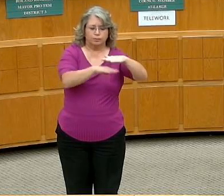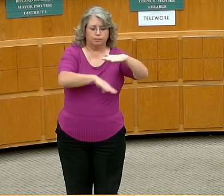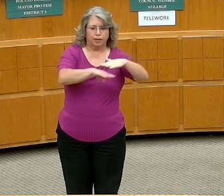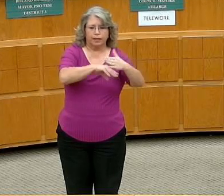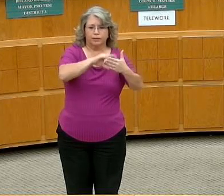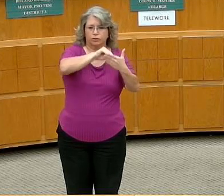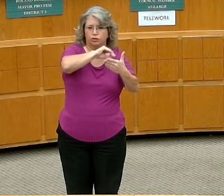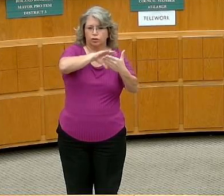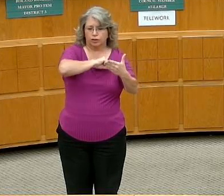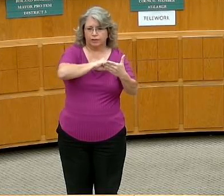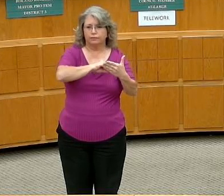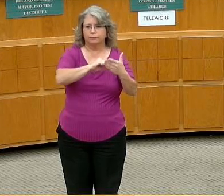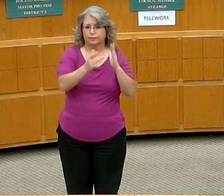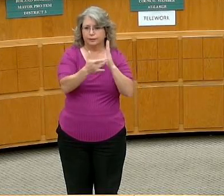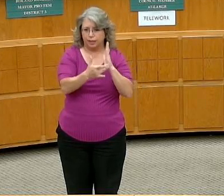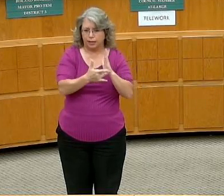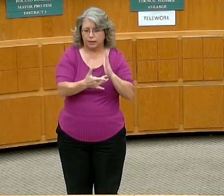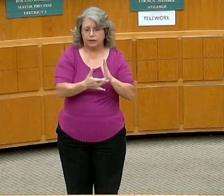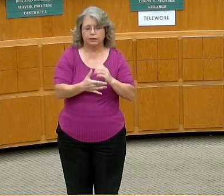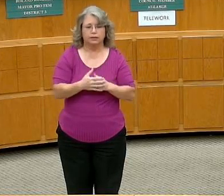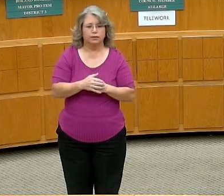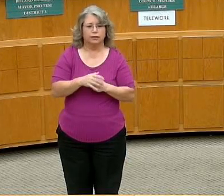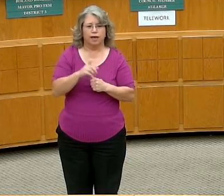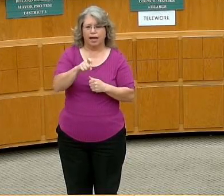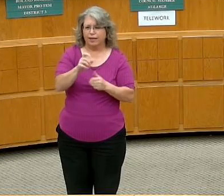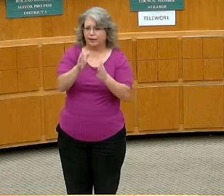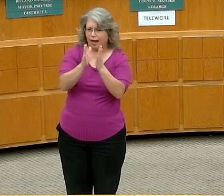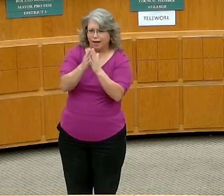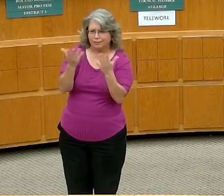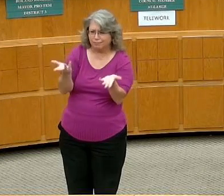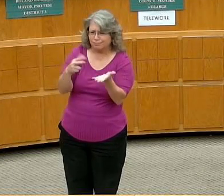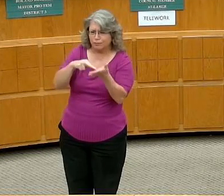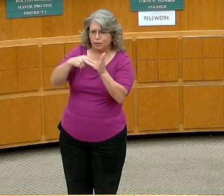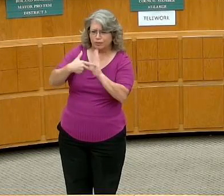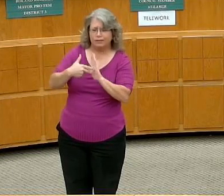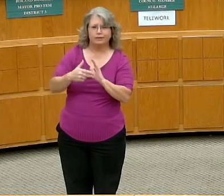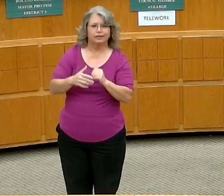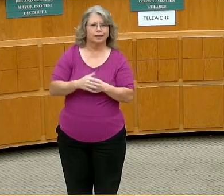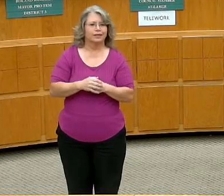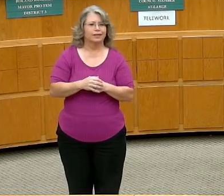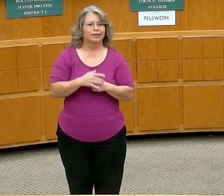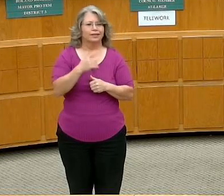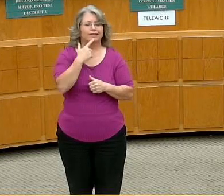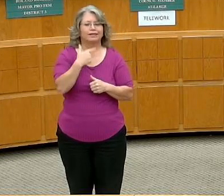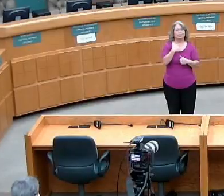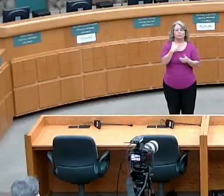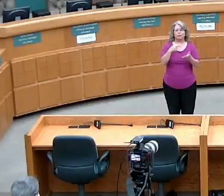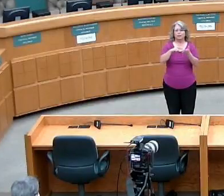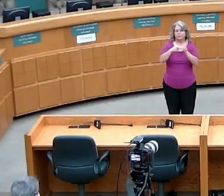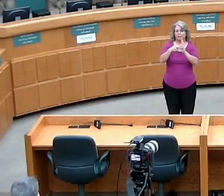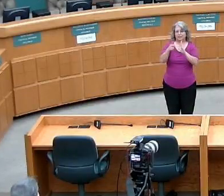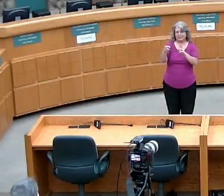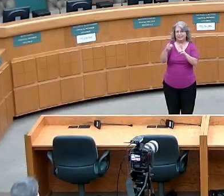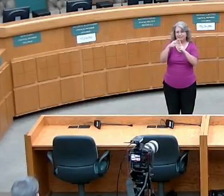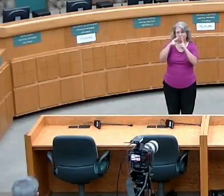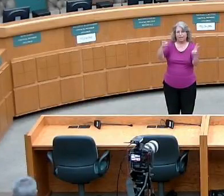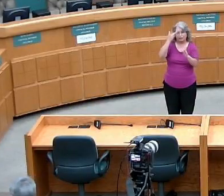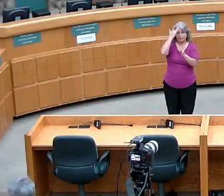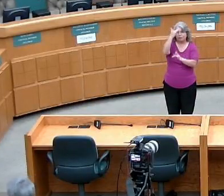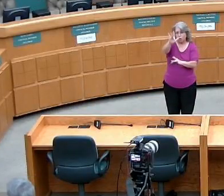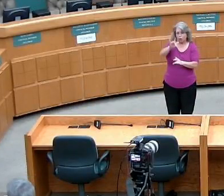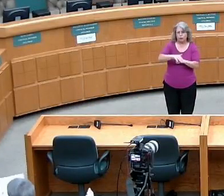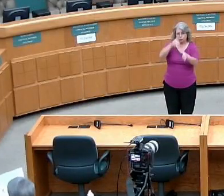Machine learning-based techniques. I had to ask staff what that meant, and they told me what it means is he's very smart.